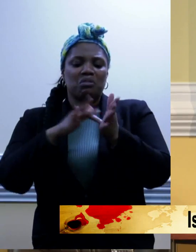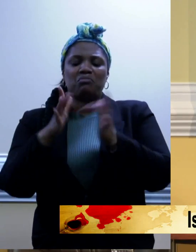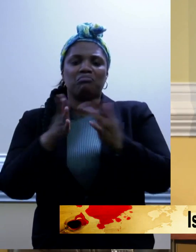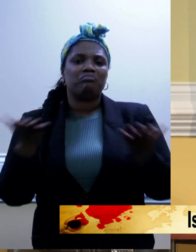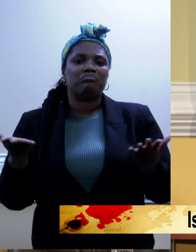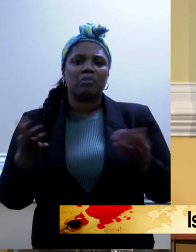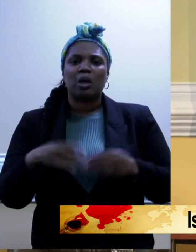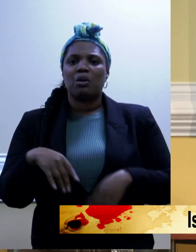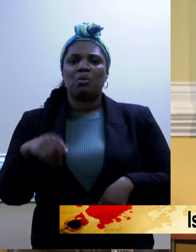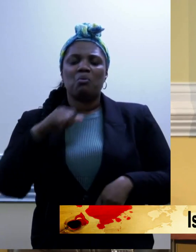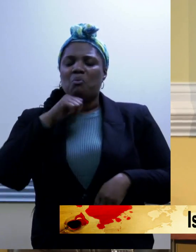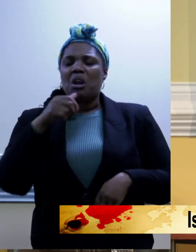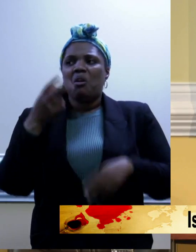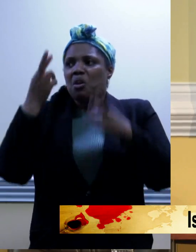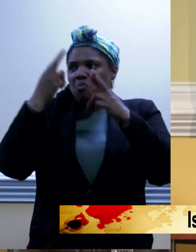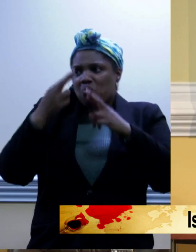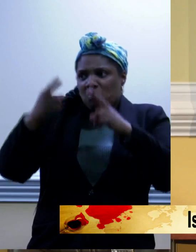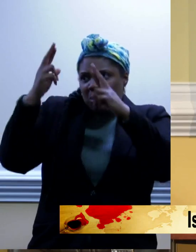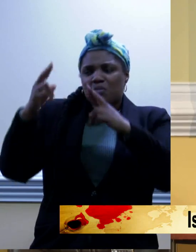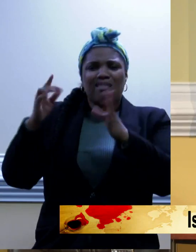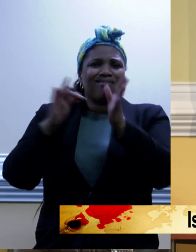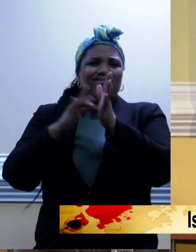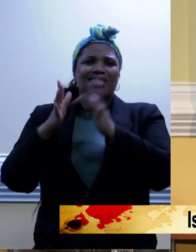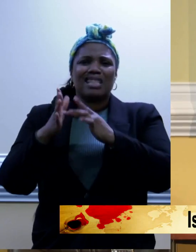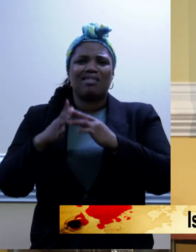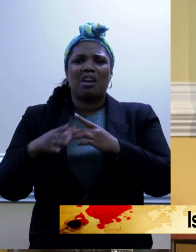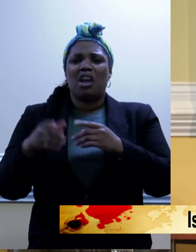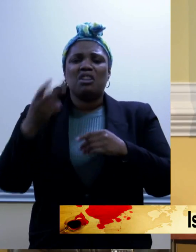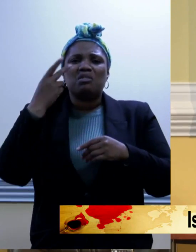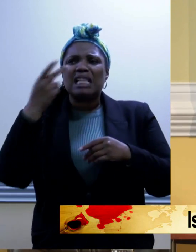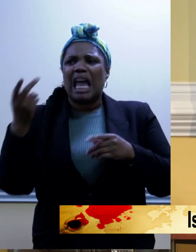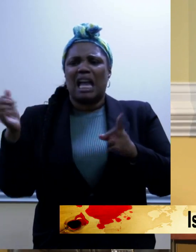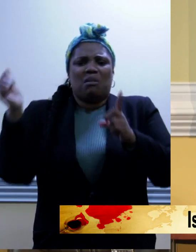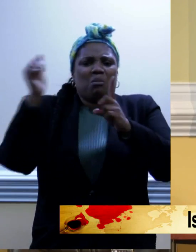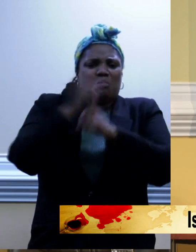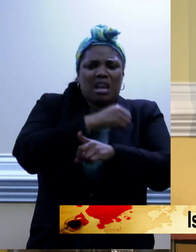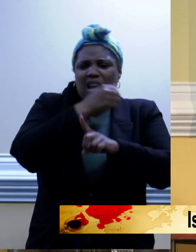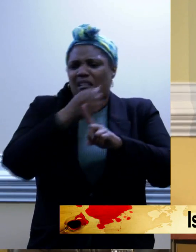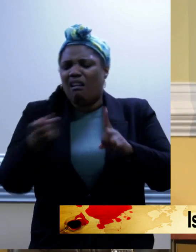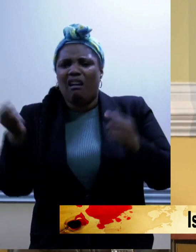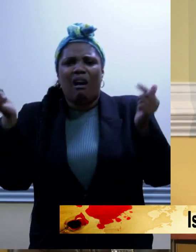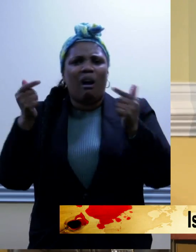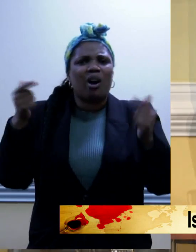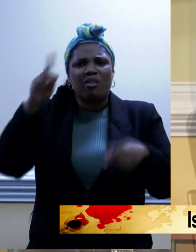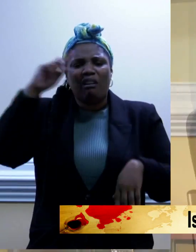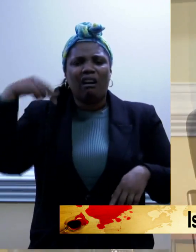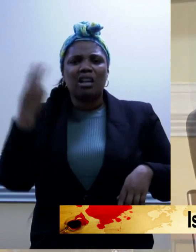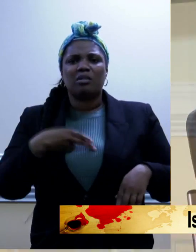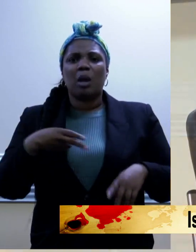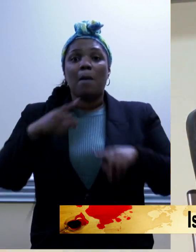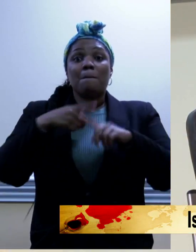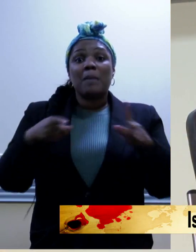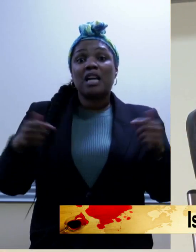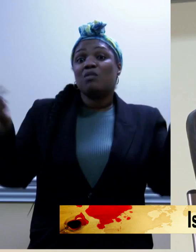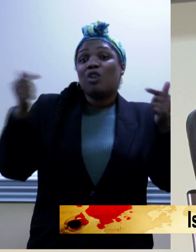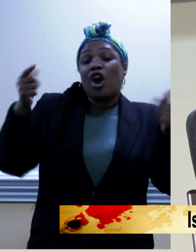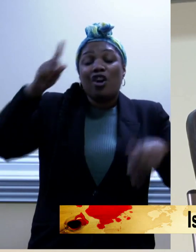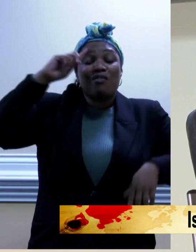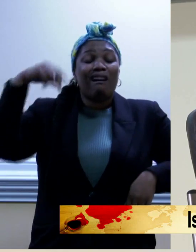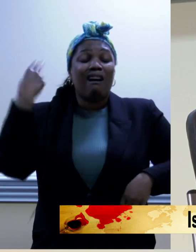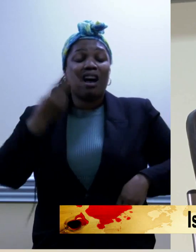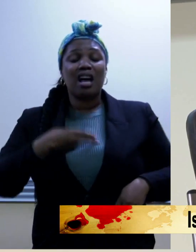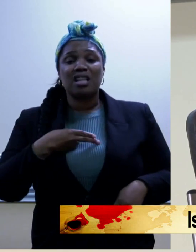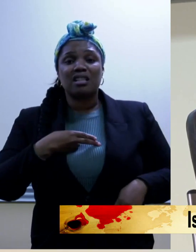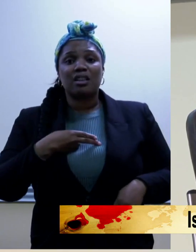we did esteem him stricken, smitten of God, and afflicted. Go ahead. But he was wounded for our